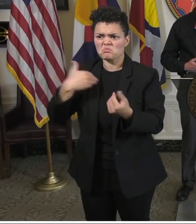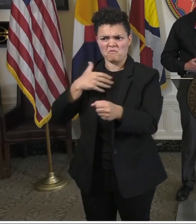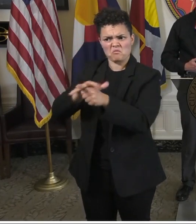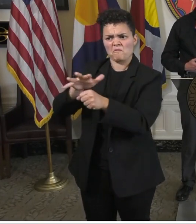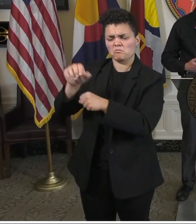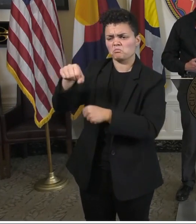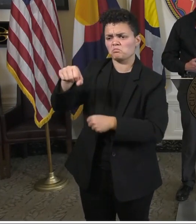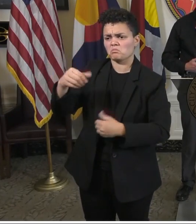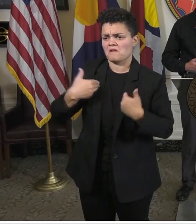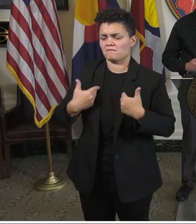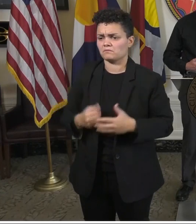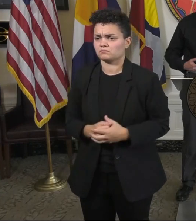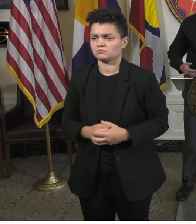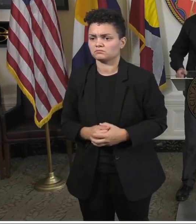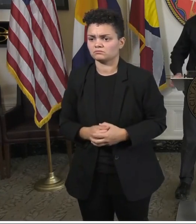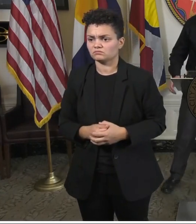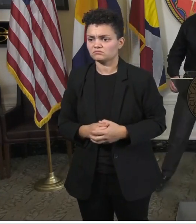shape.